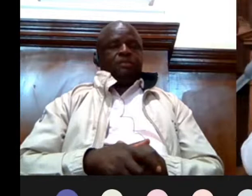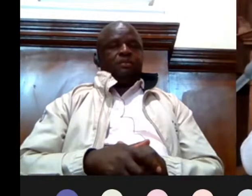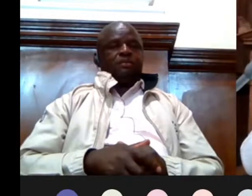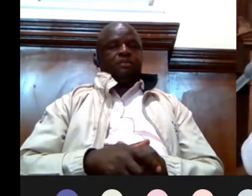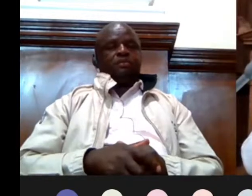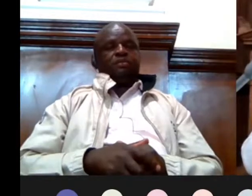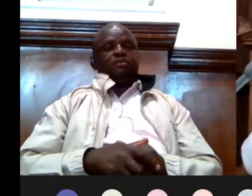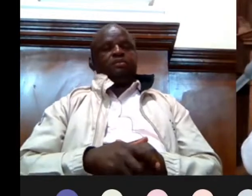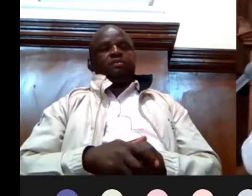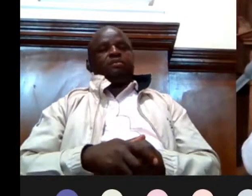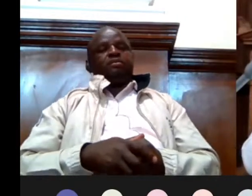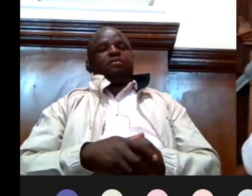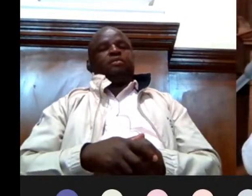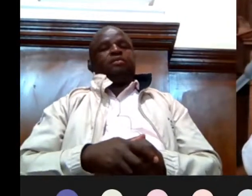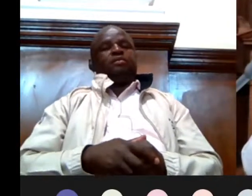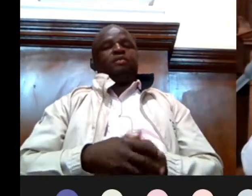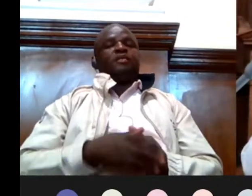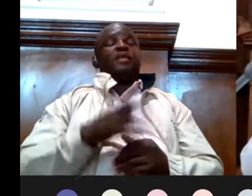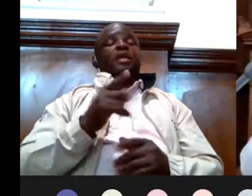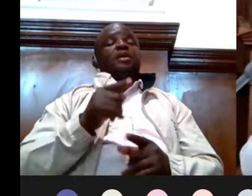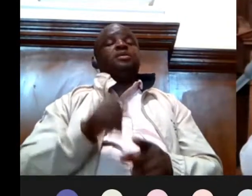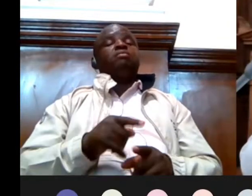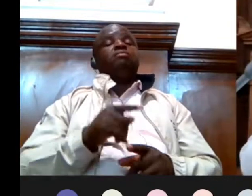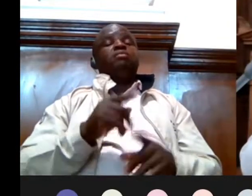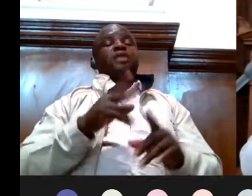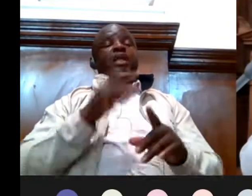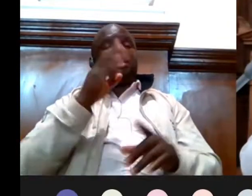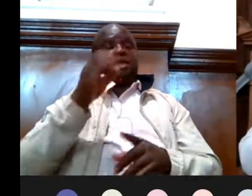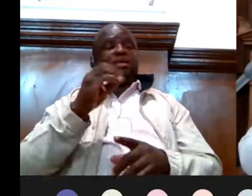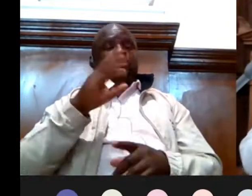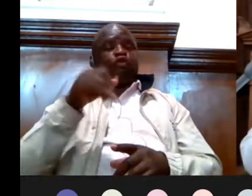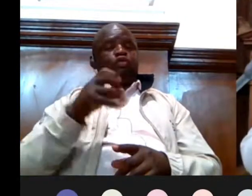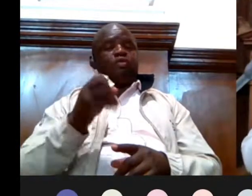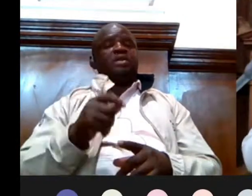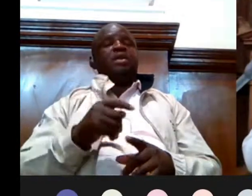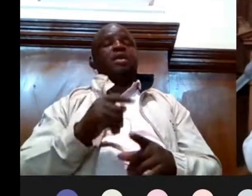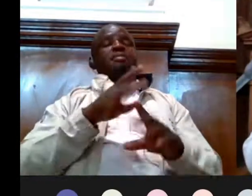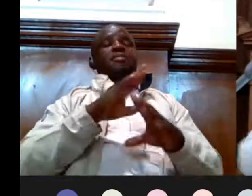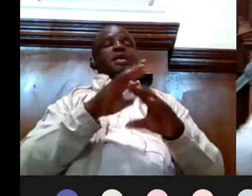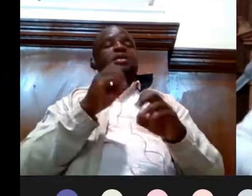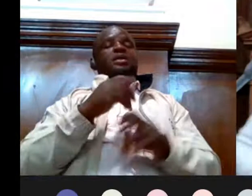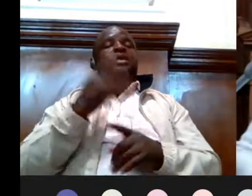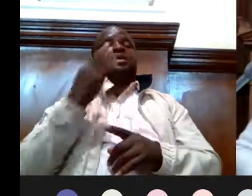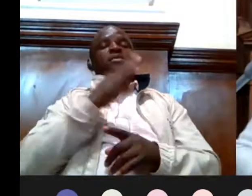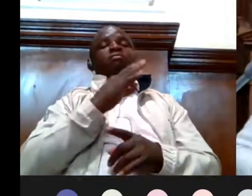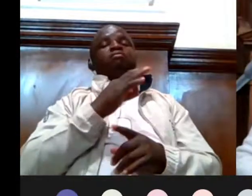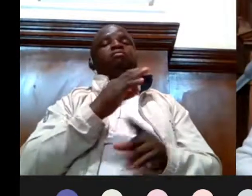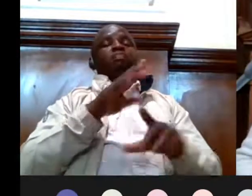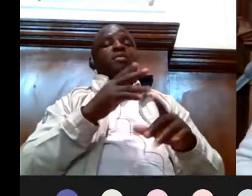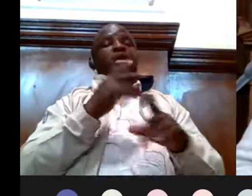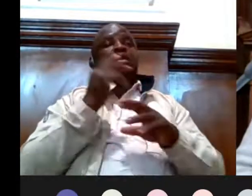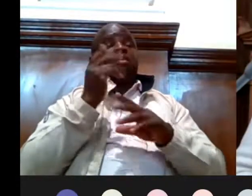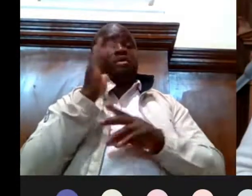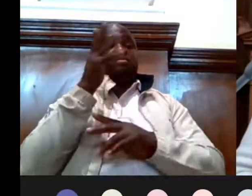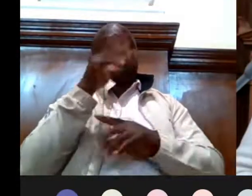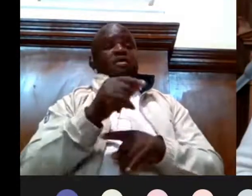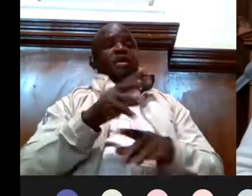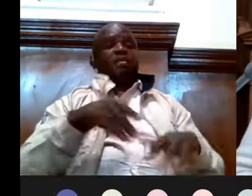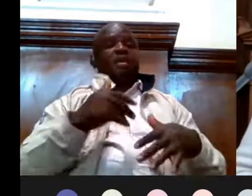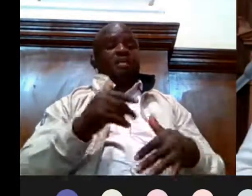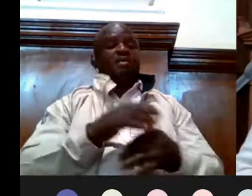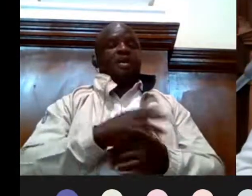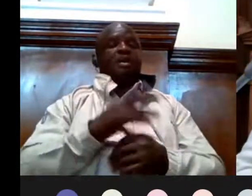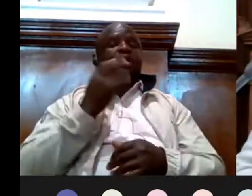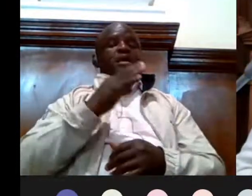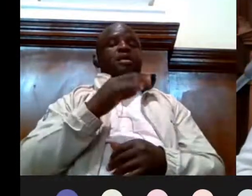in a report tabled in Cabinet on the 30th of June, the Minister of Carter classified 11 municipalities in the